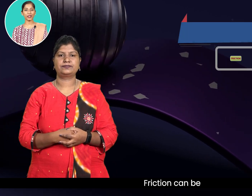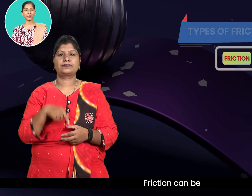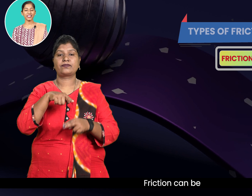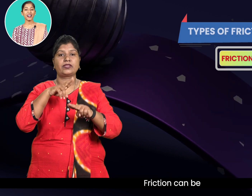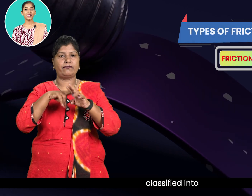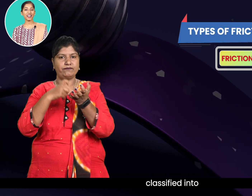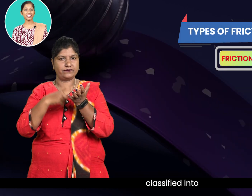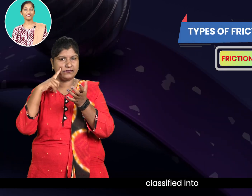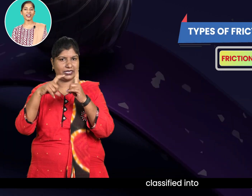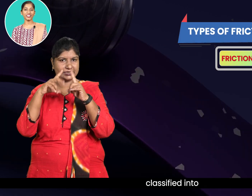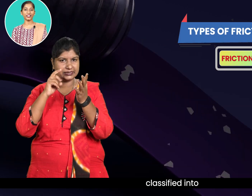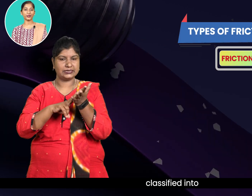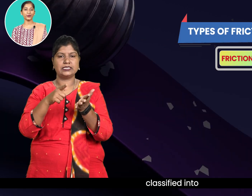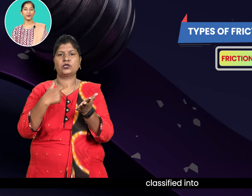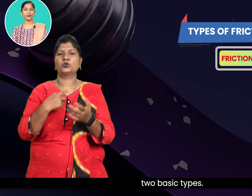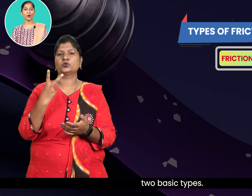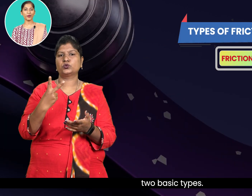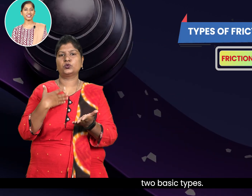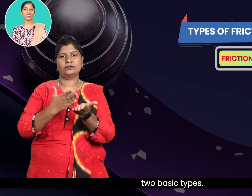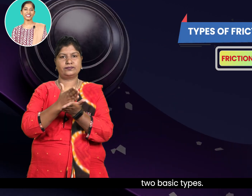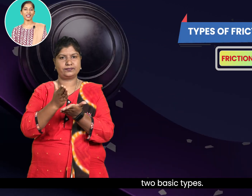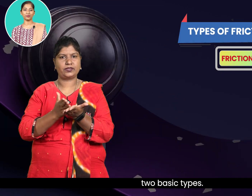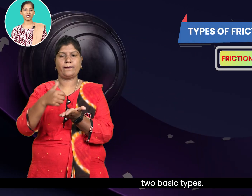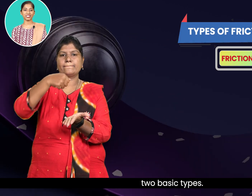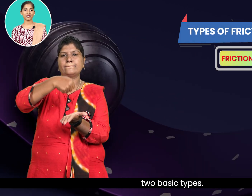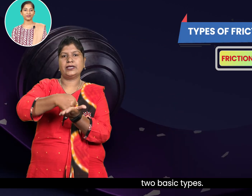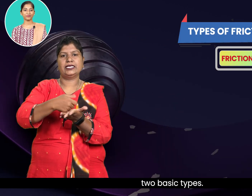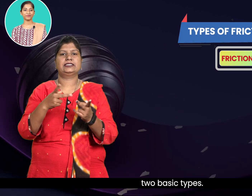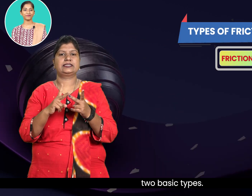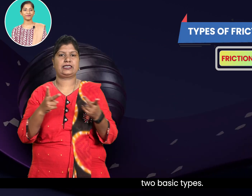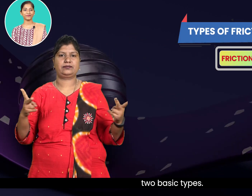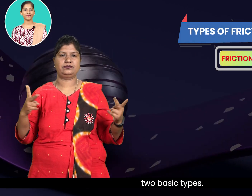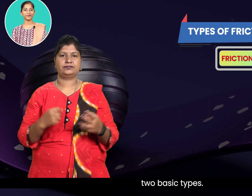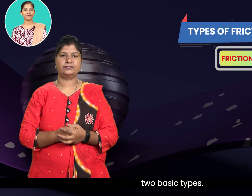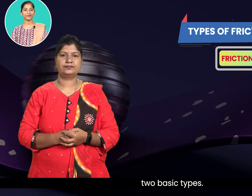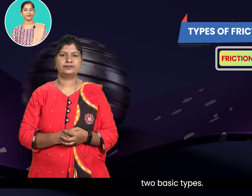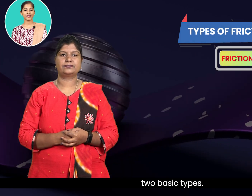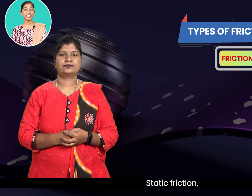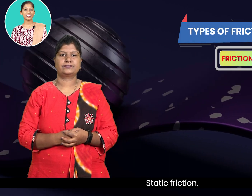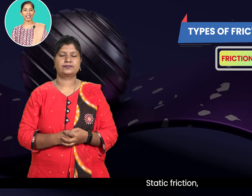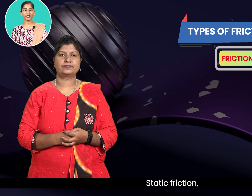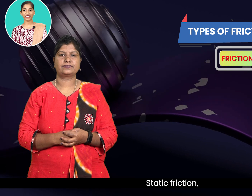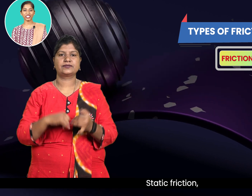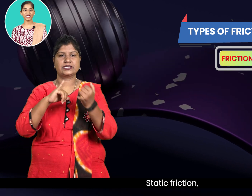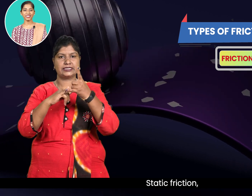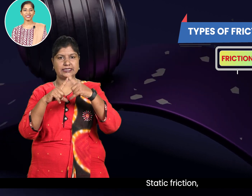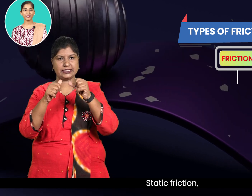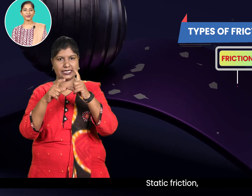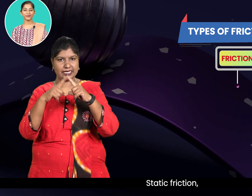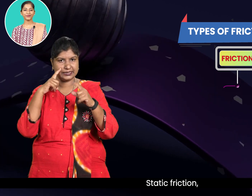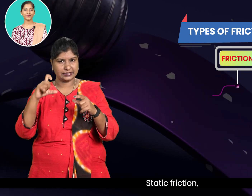Friction can be classified into two basic types: Static friction,